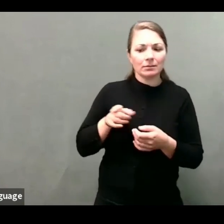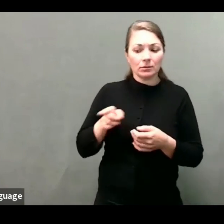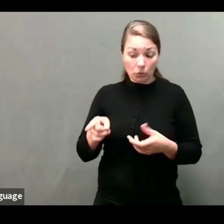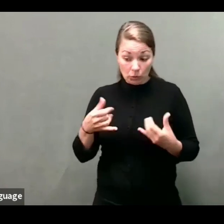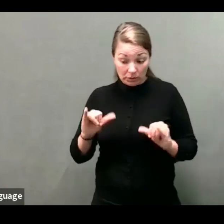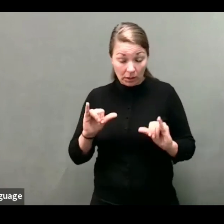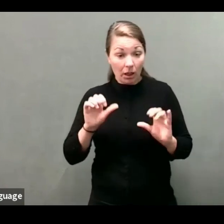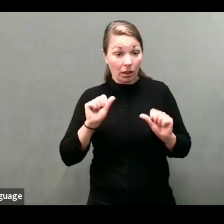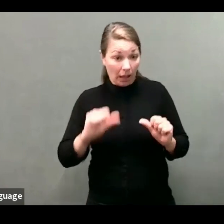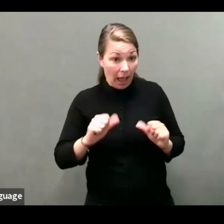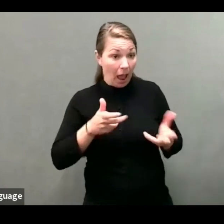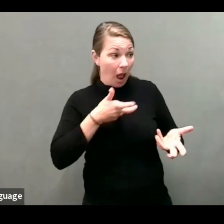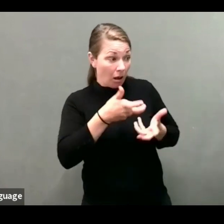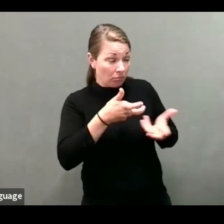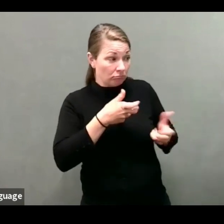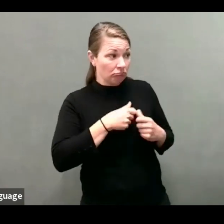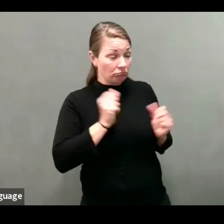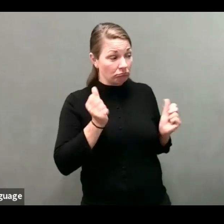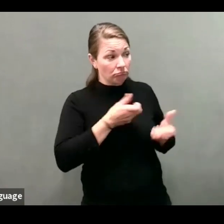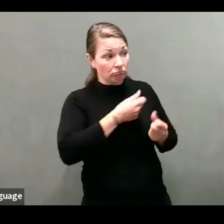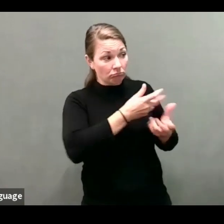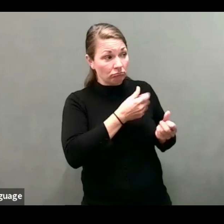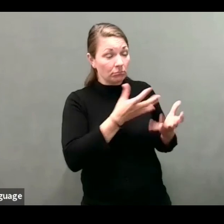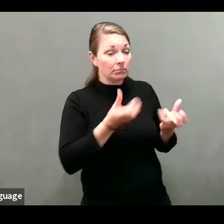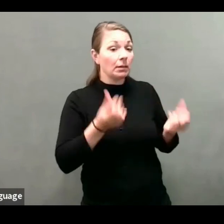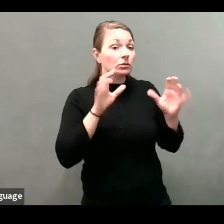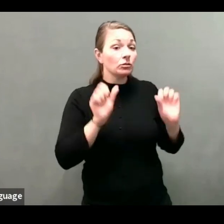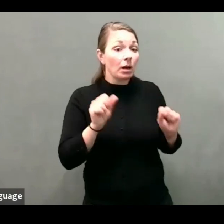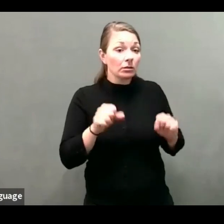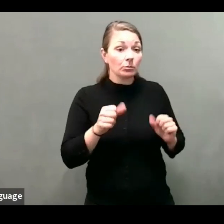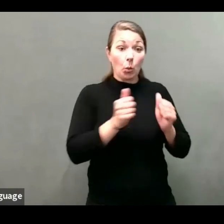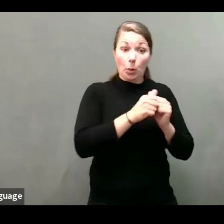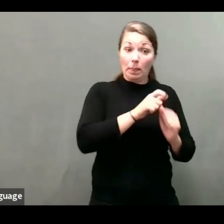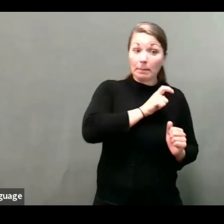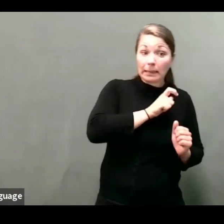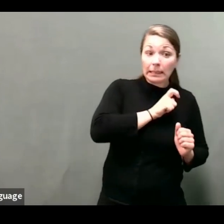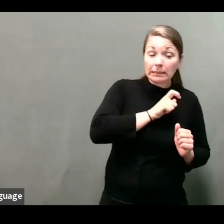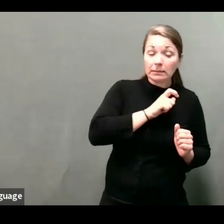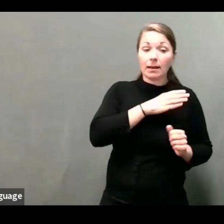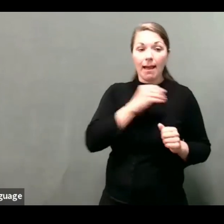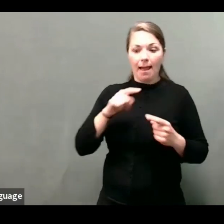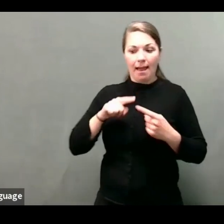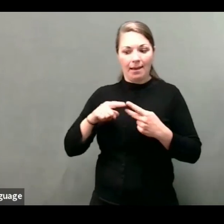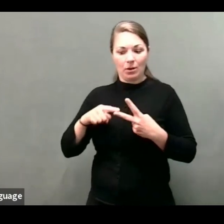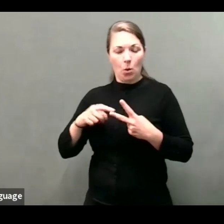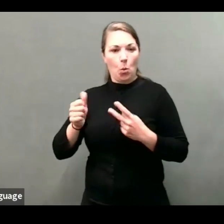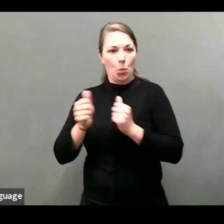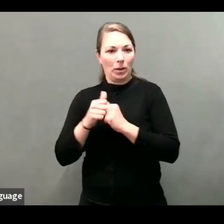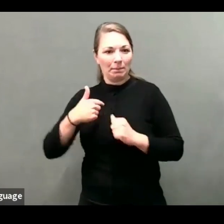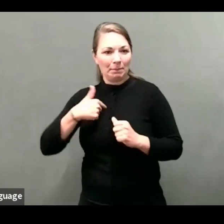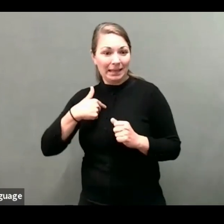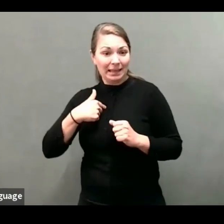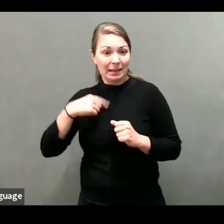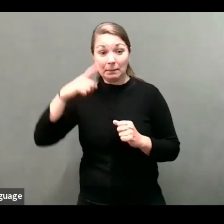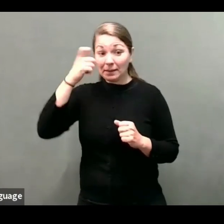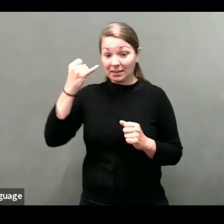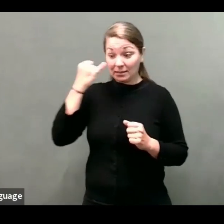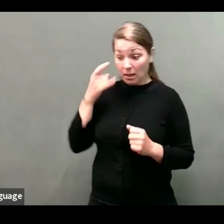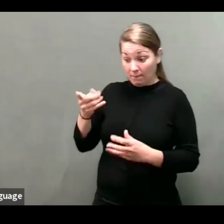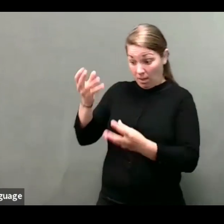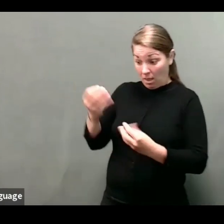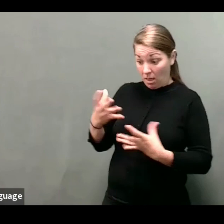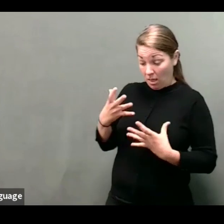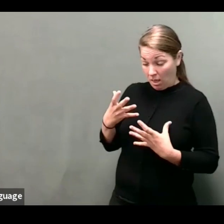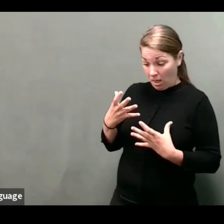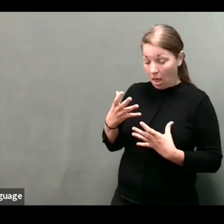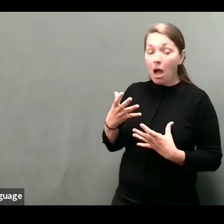little as possible. And you can also choose to engage with me as much or as little as possible so that I don't end up making information available to them that